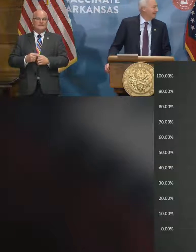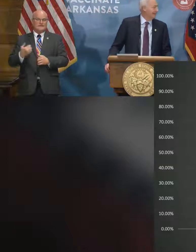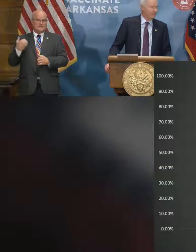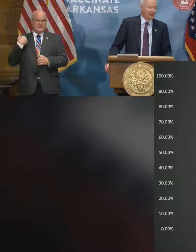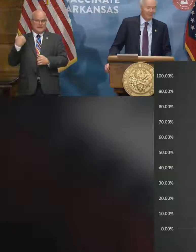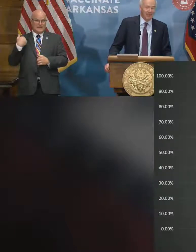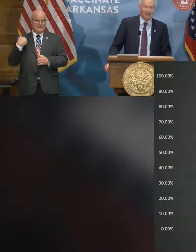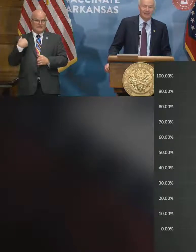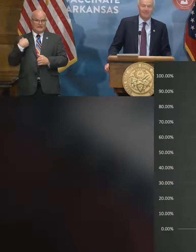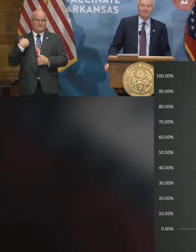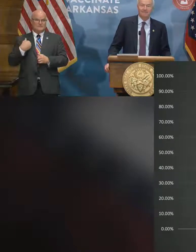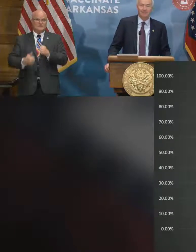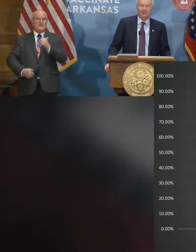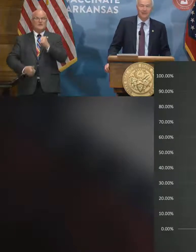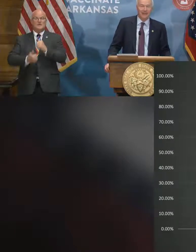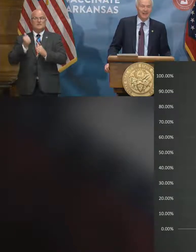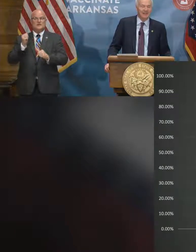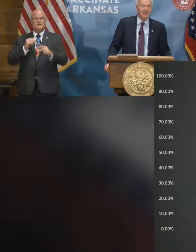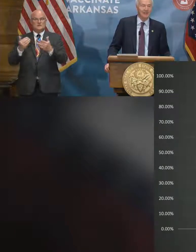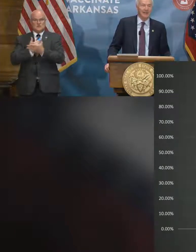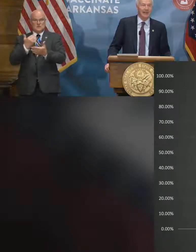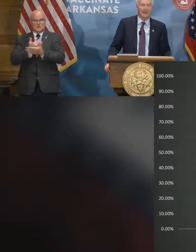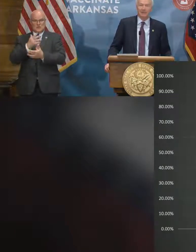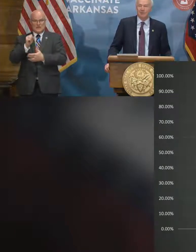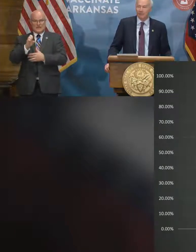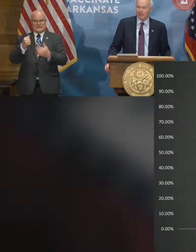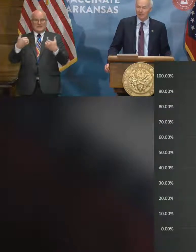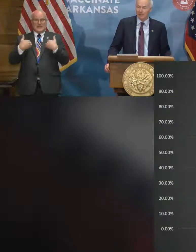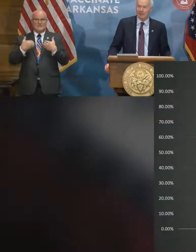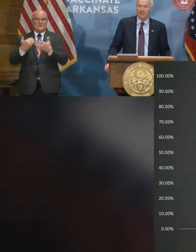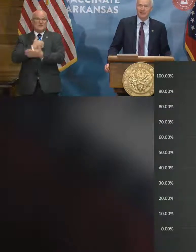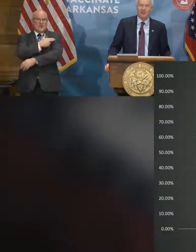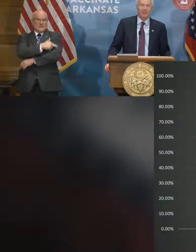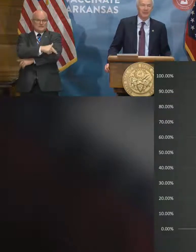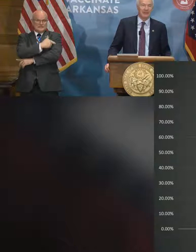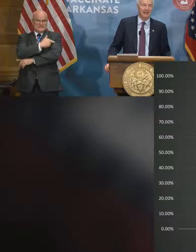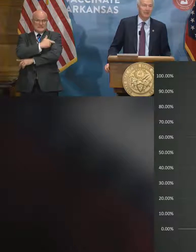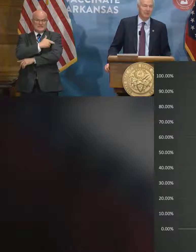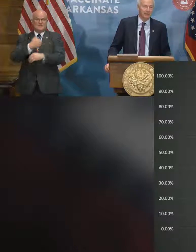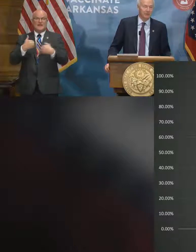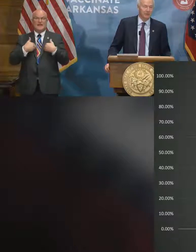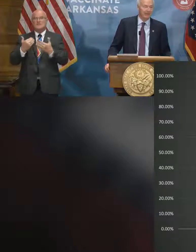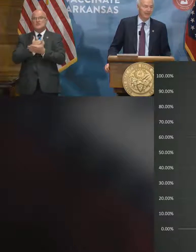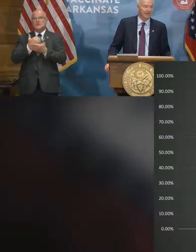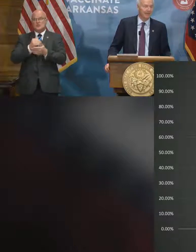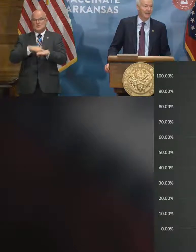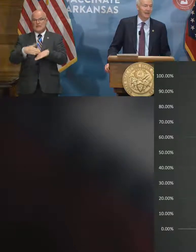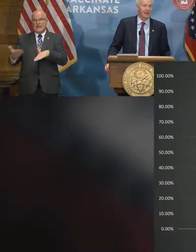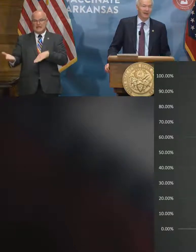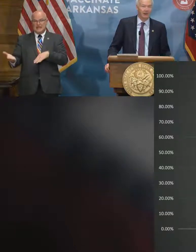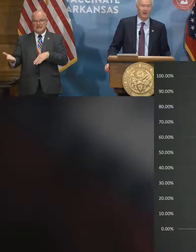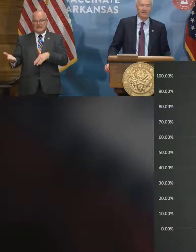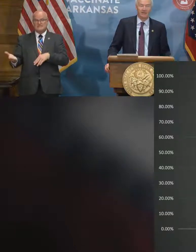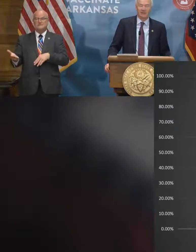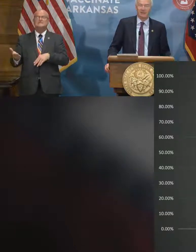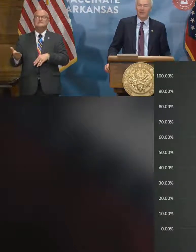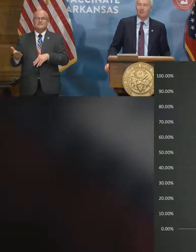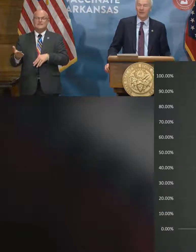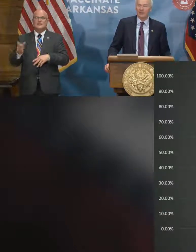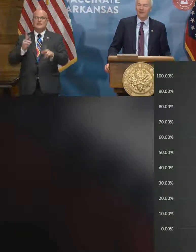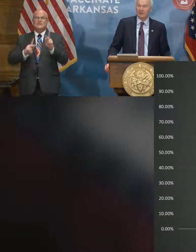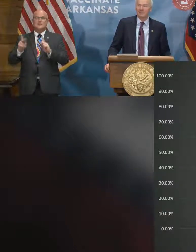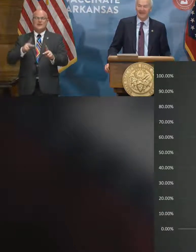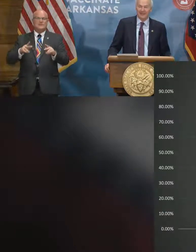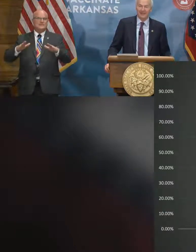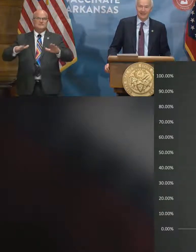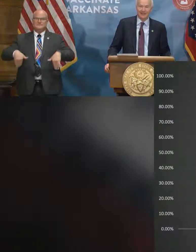that primarily the new cases that we have, the new hospitalizations we have, the new deaths we have, are of those